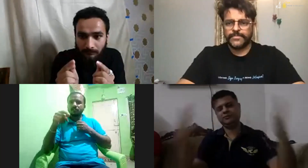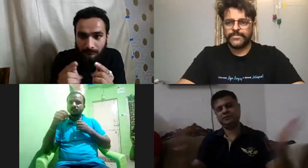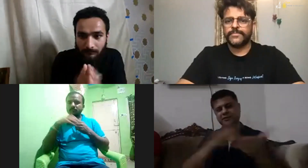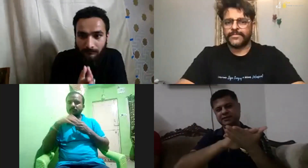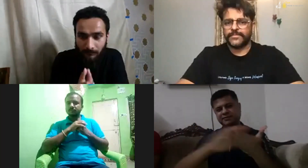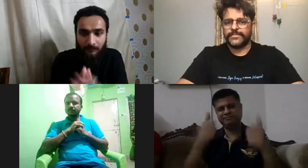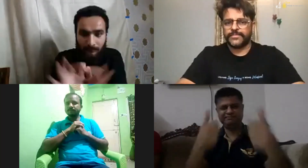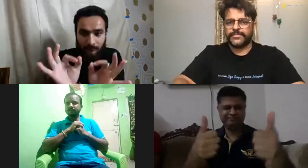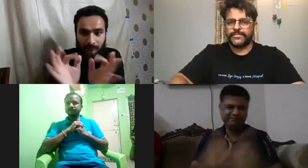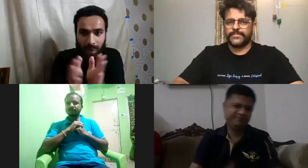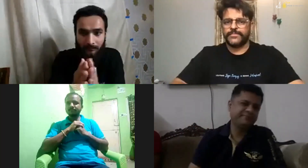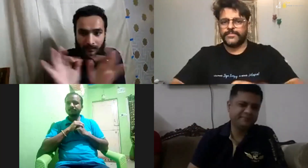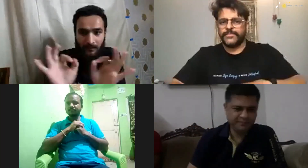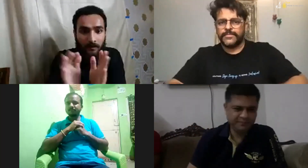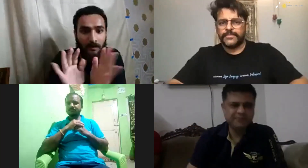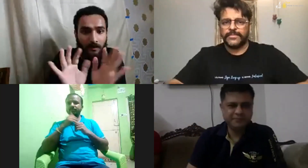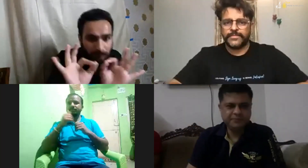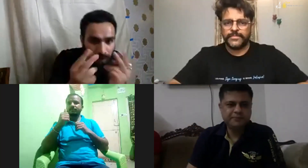is my sign in. Thank you so much, everyone.